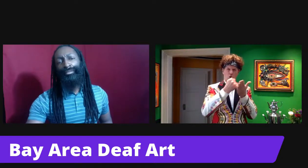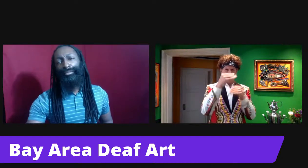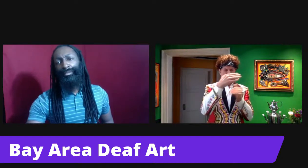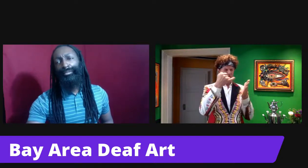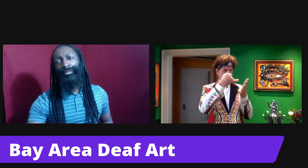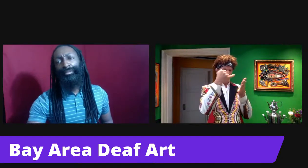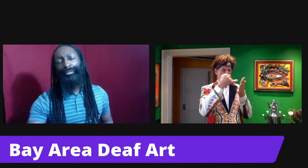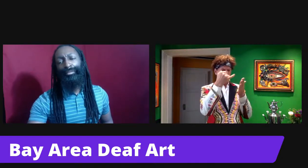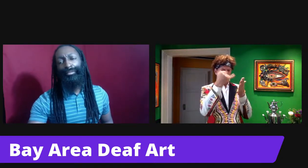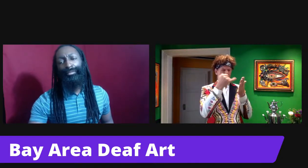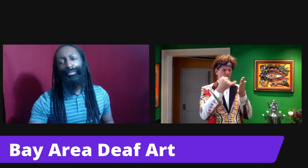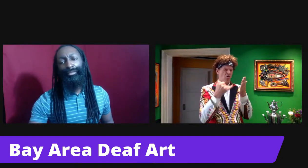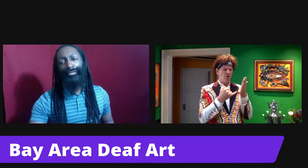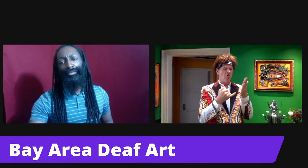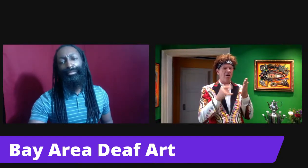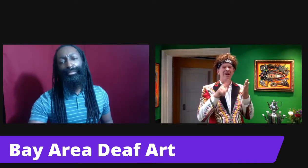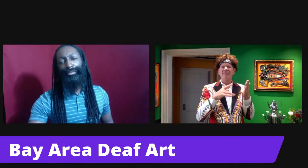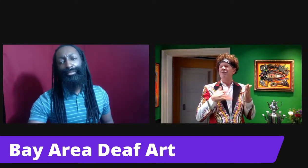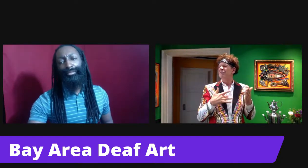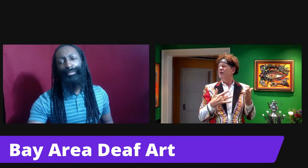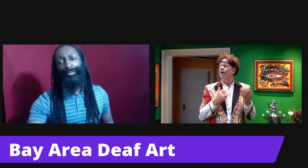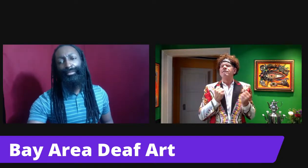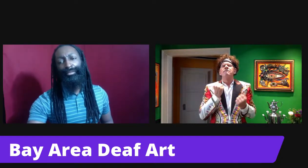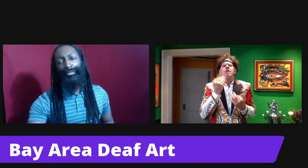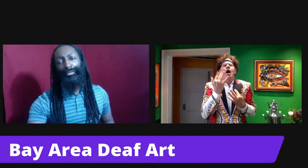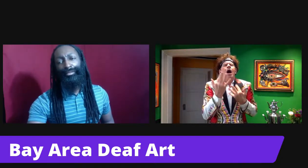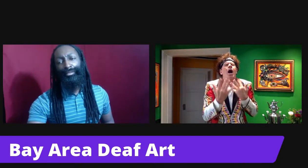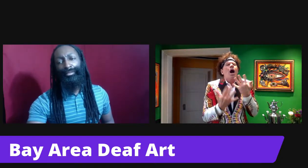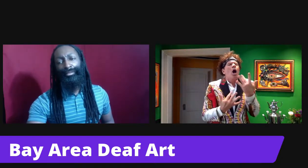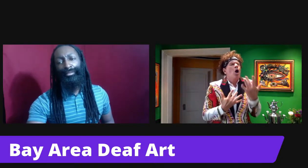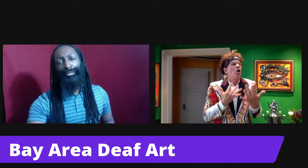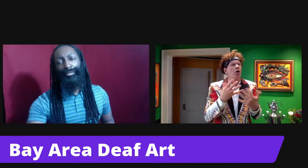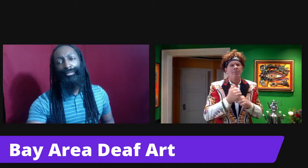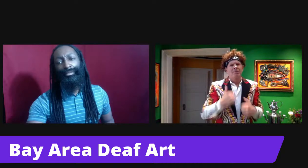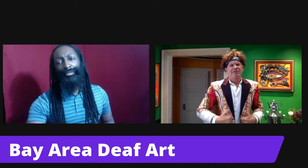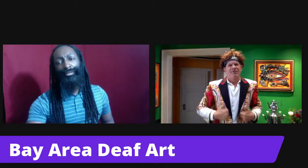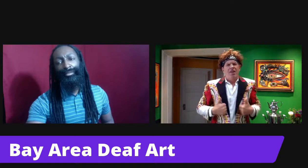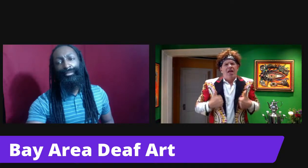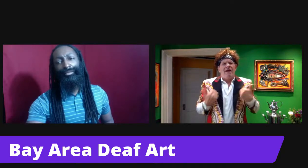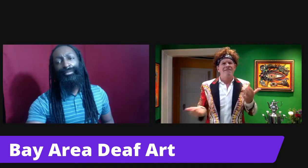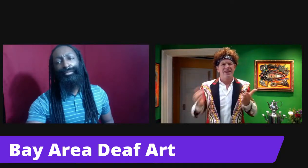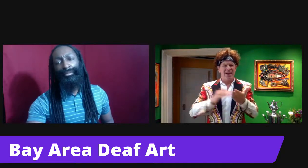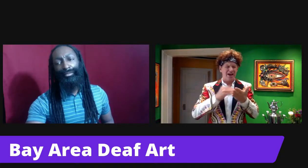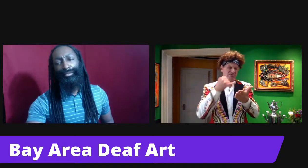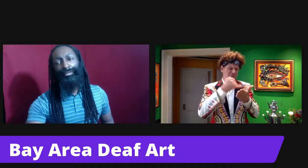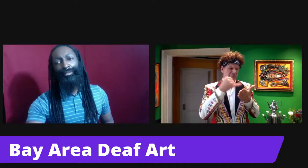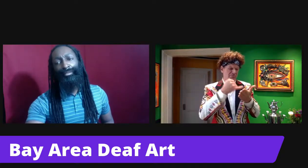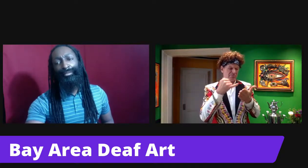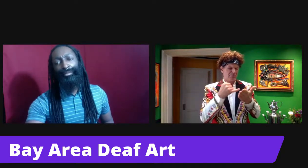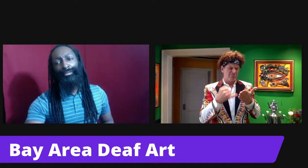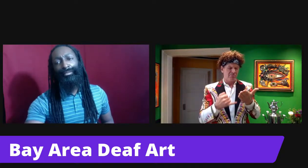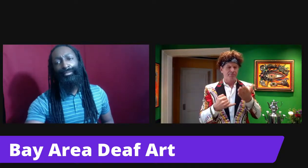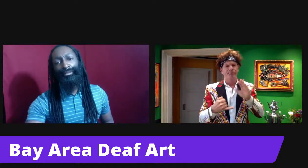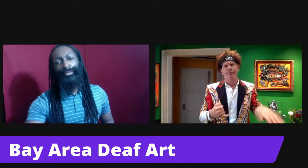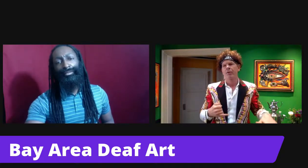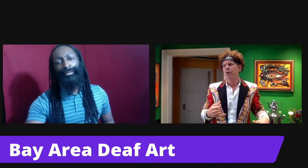You know, when I was at my lowest, I started drawing, but I felt this fire. You know, I got this